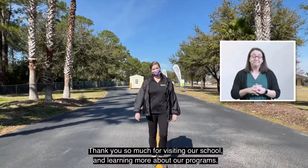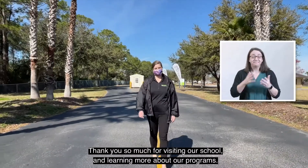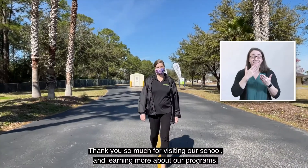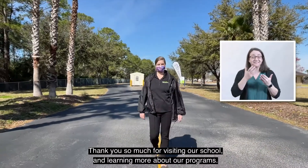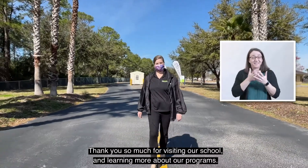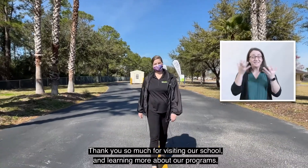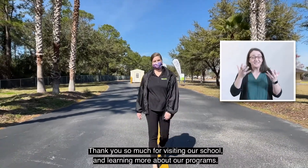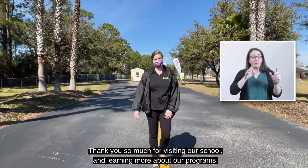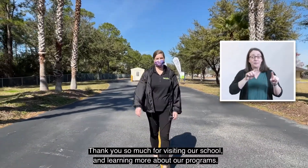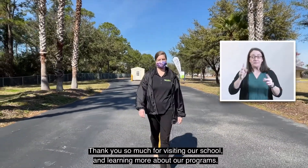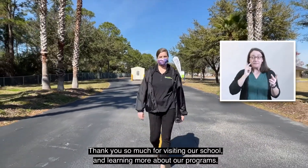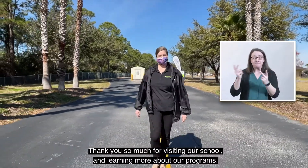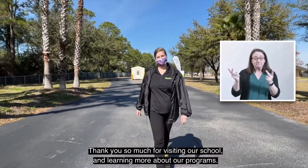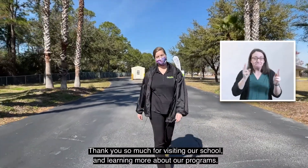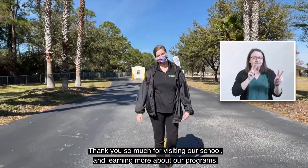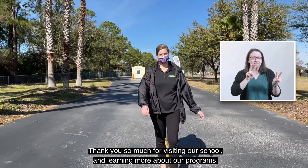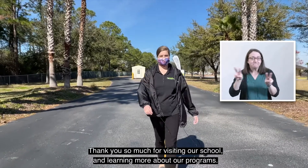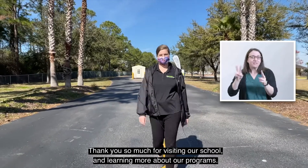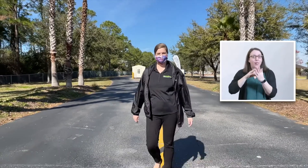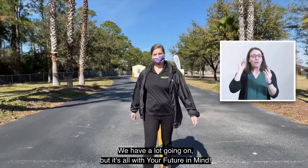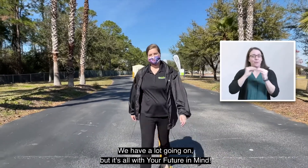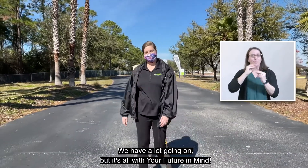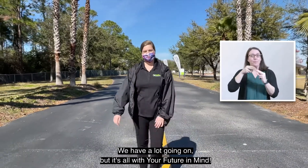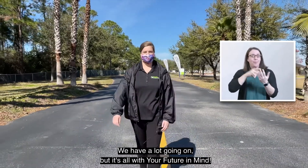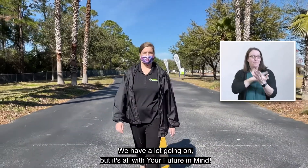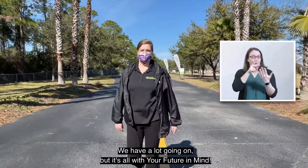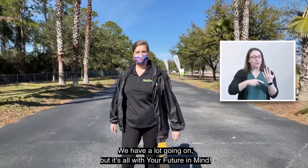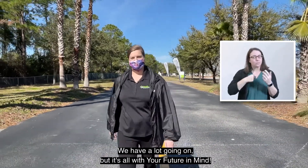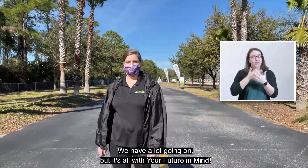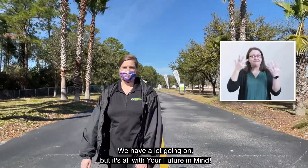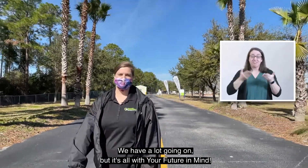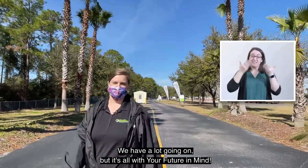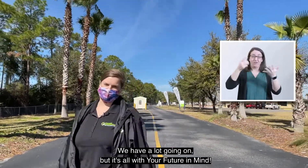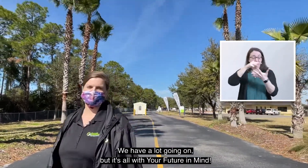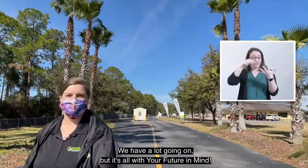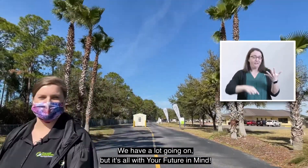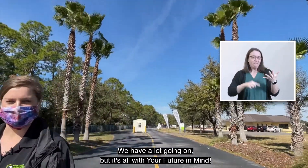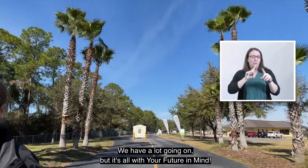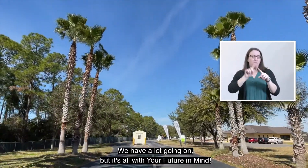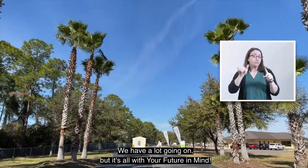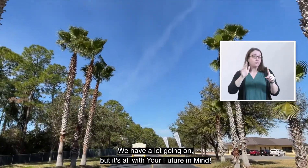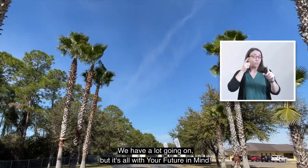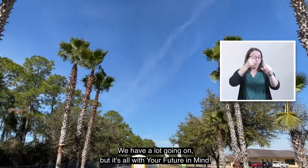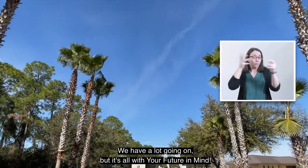Thank you so much for visiting our school and learning more about our programs. We have a lot going on, but it's all with your future in mind.